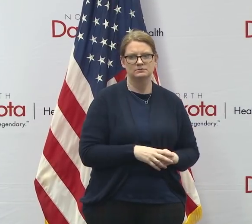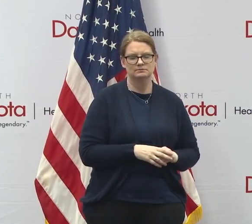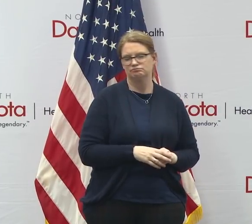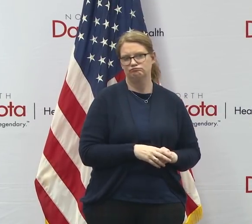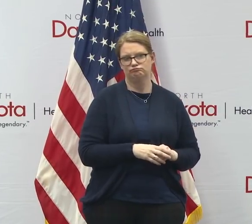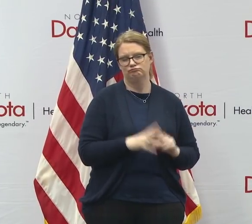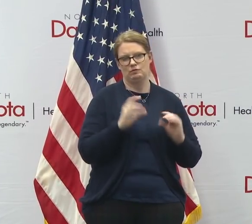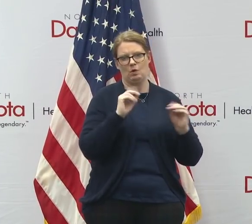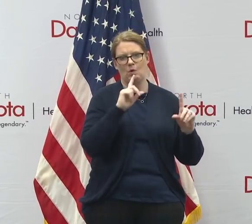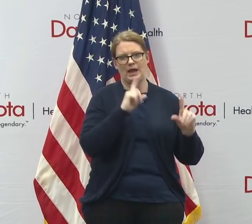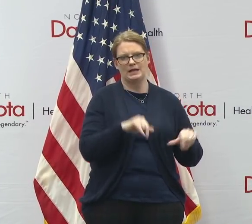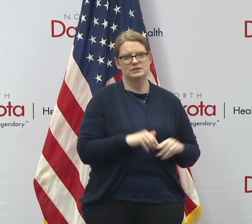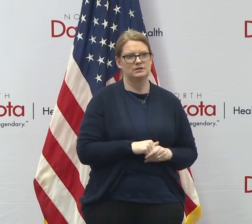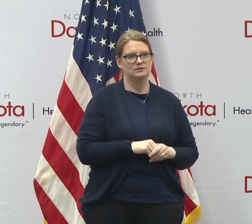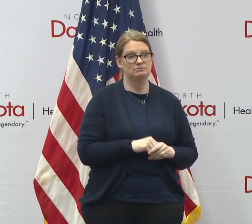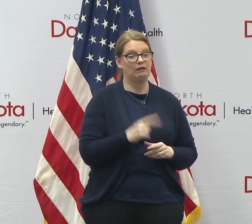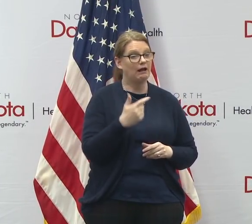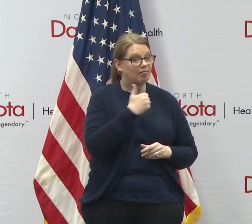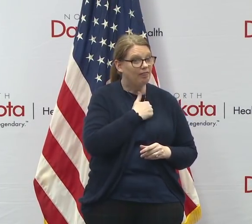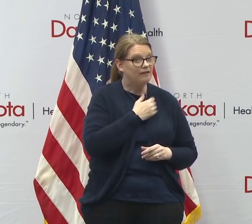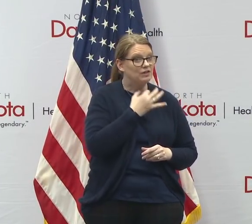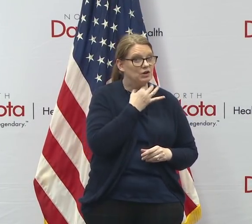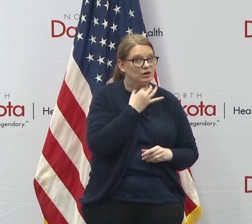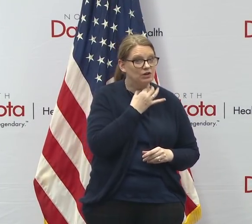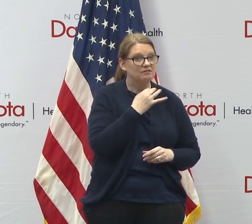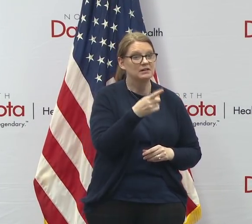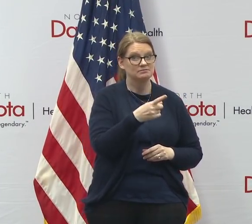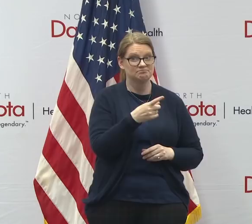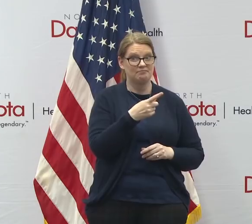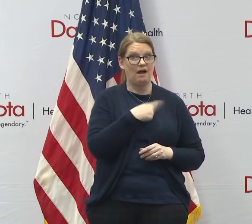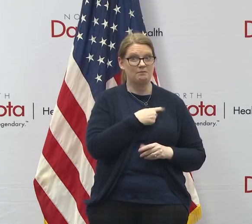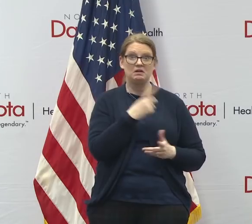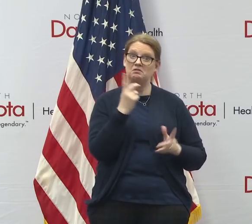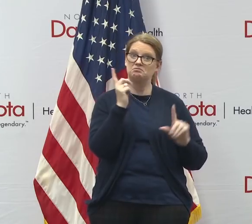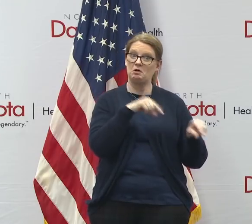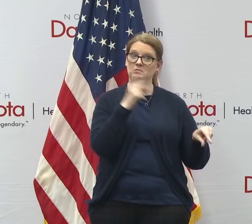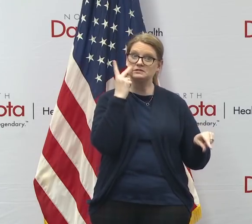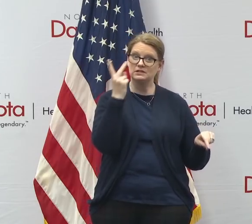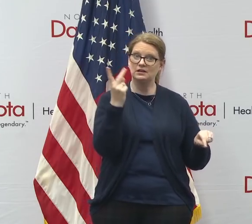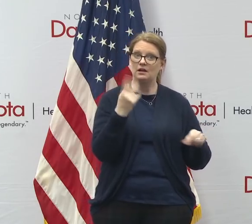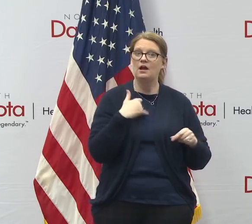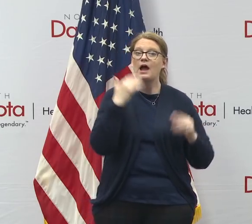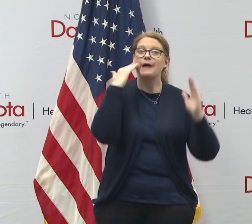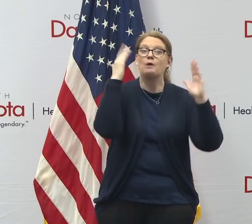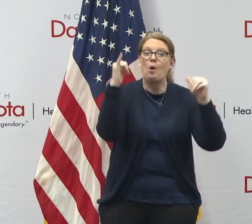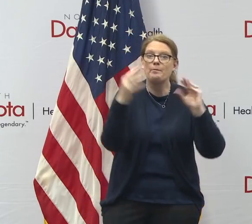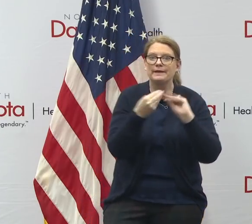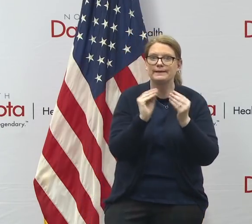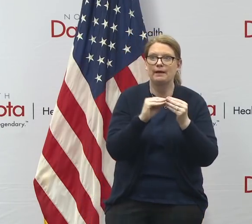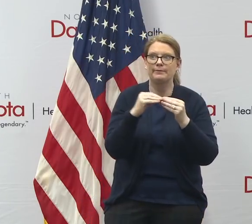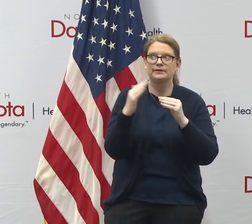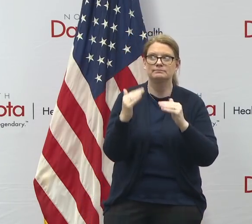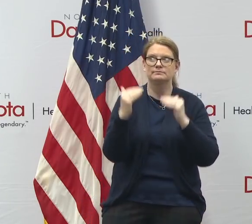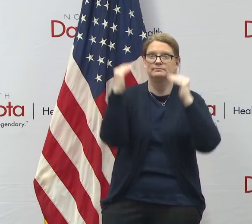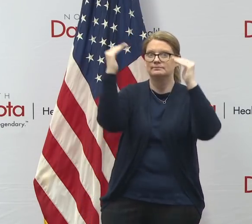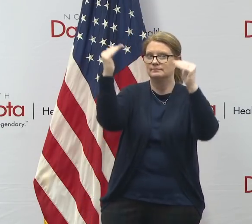but I love your curiosity, Dave, and I'm going to go check on that. I hope the number is up. There are lots of